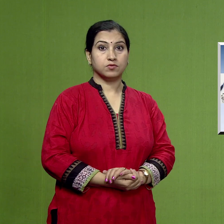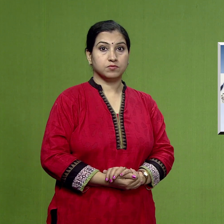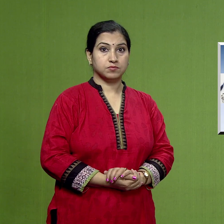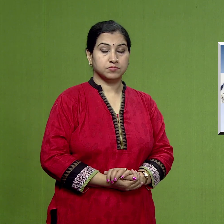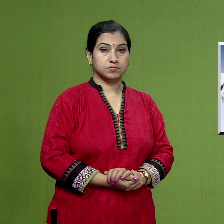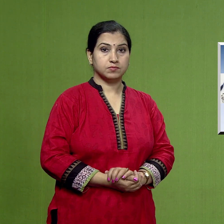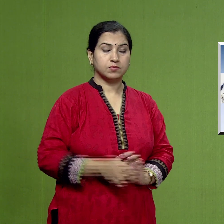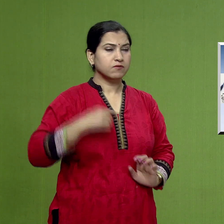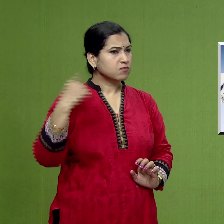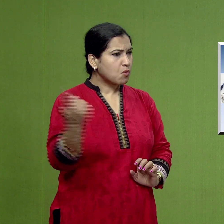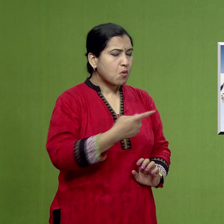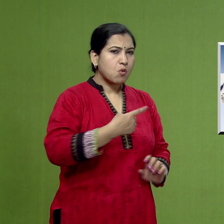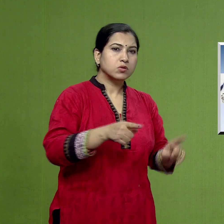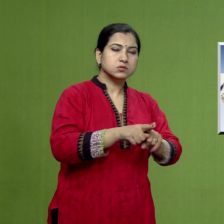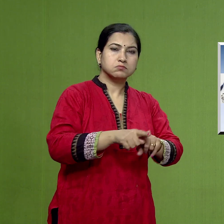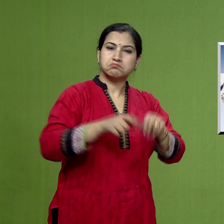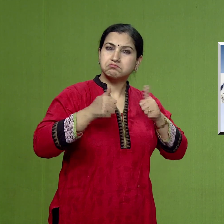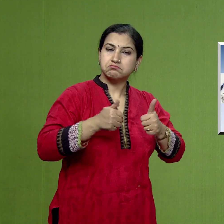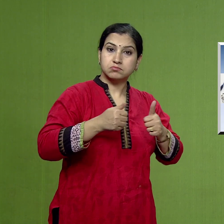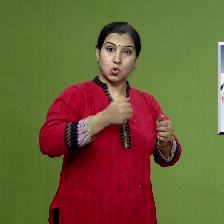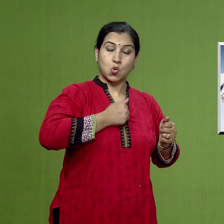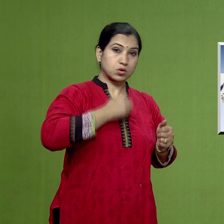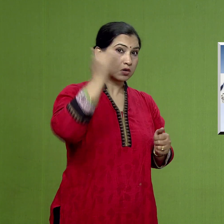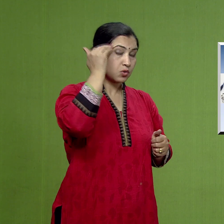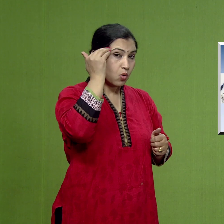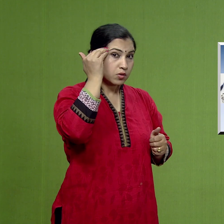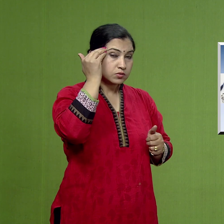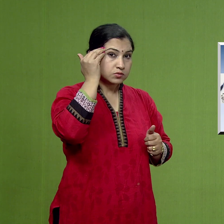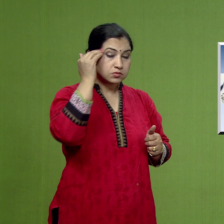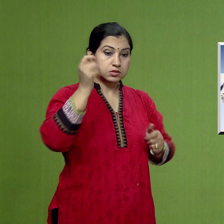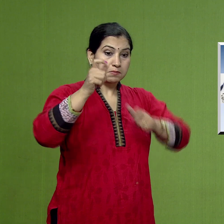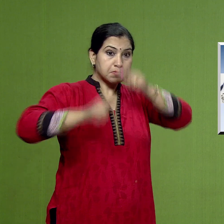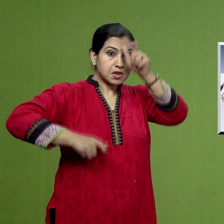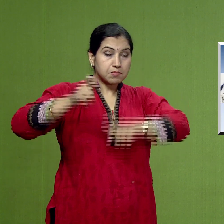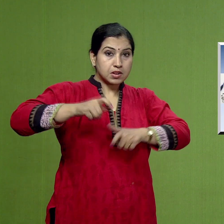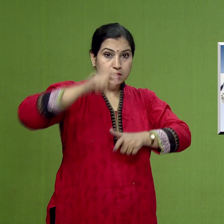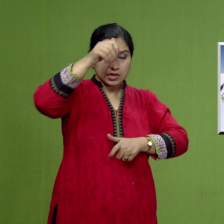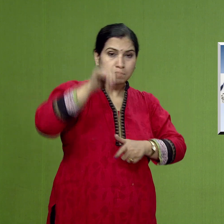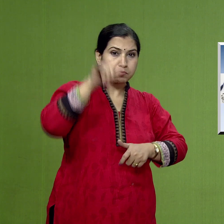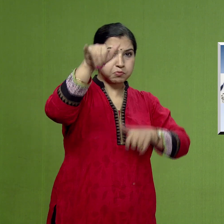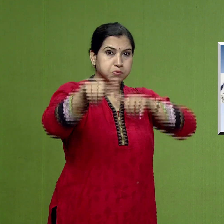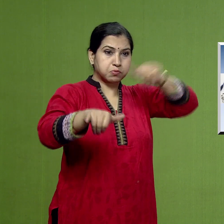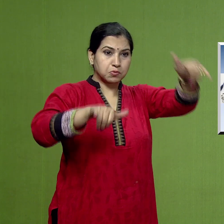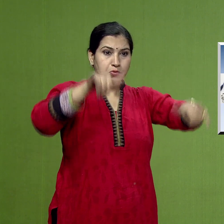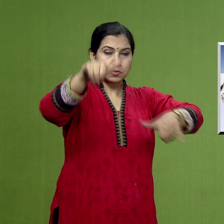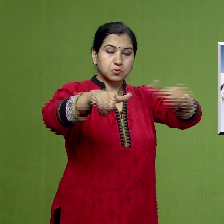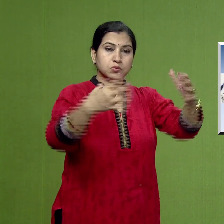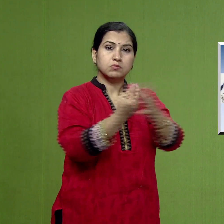We have been exporting our knowledge through people to different countries in various